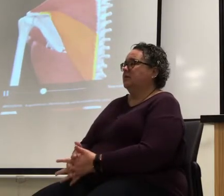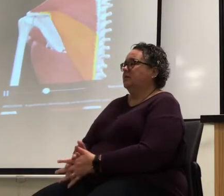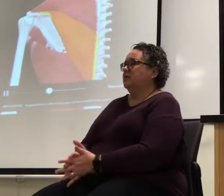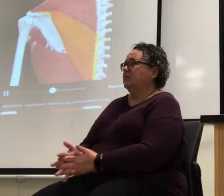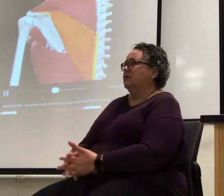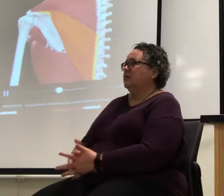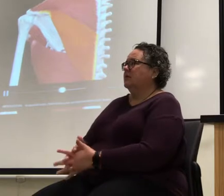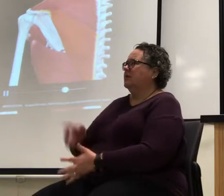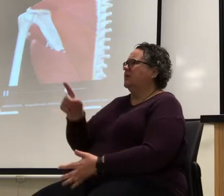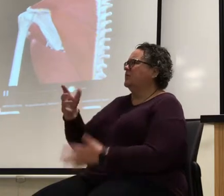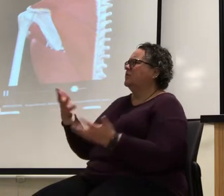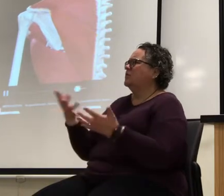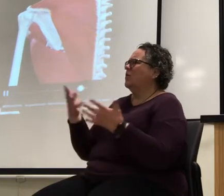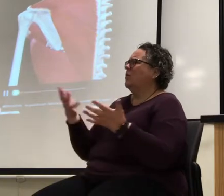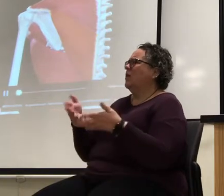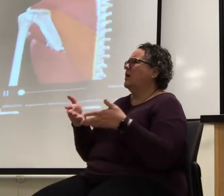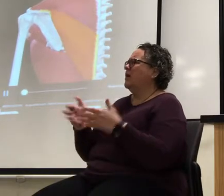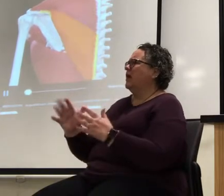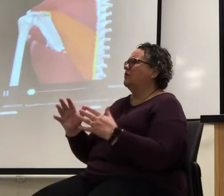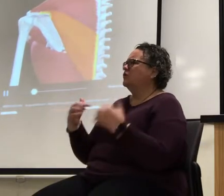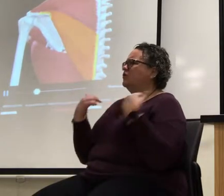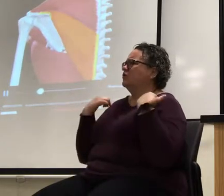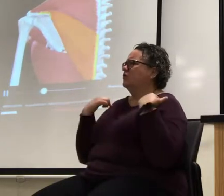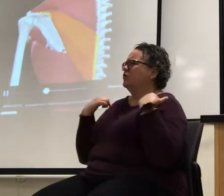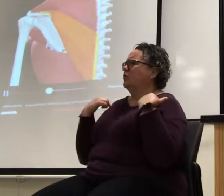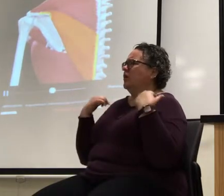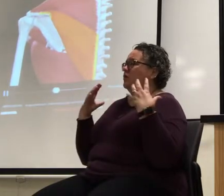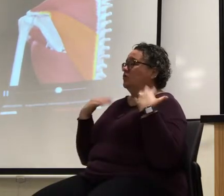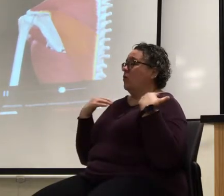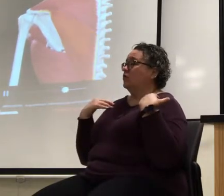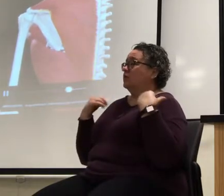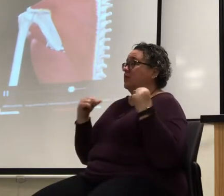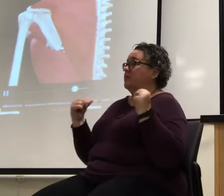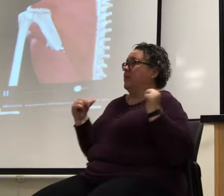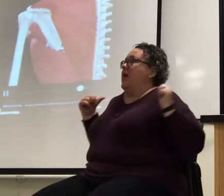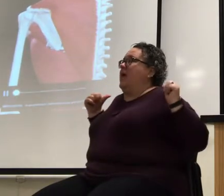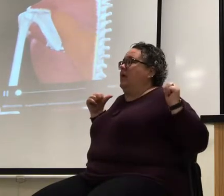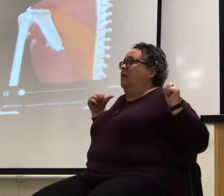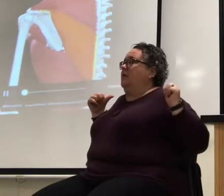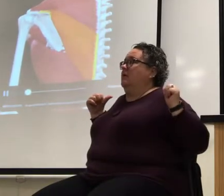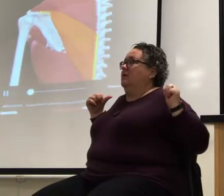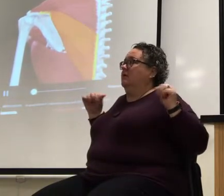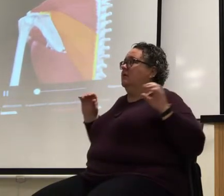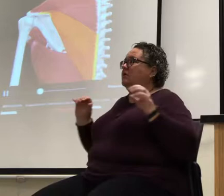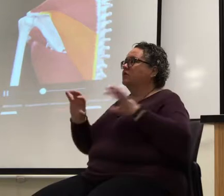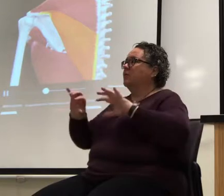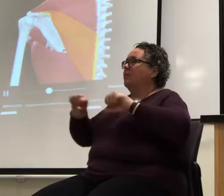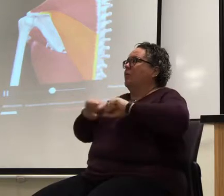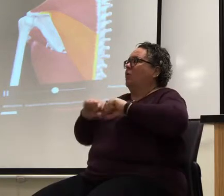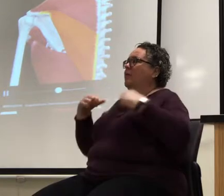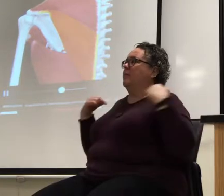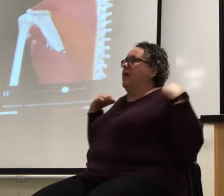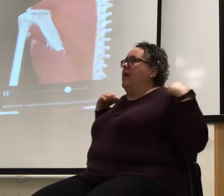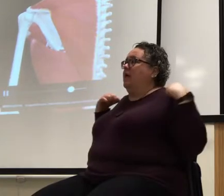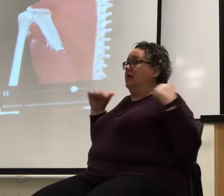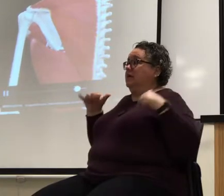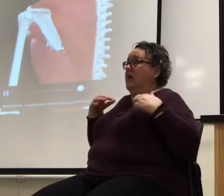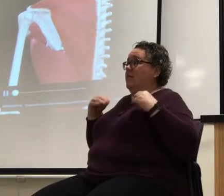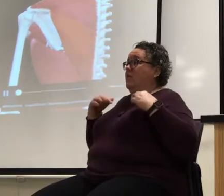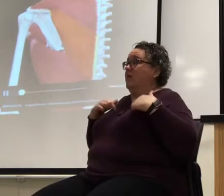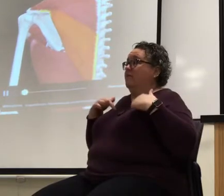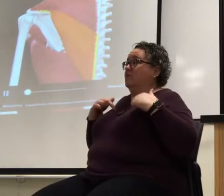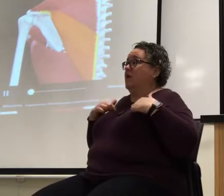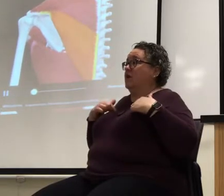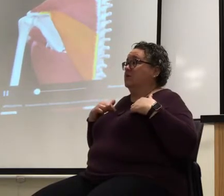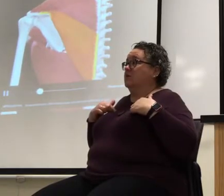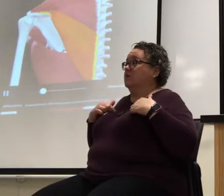So what allows you to pin your shoulders back? I'm sorry, what? What allows you to pin your shoulders back? Is that more of the front?